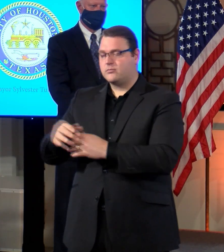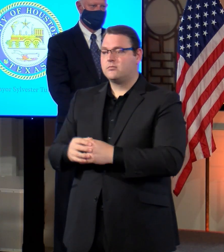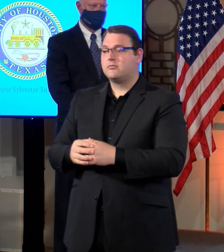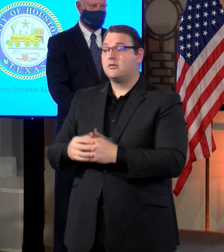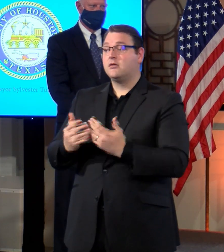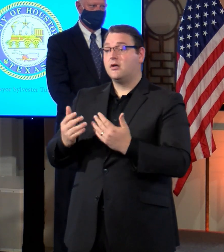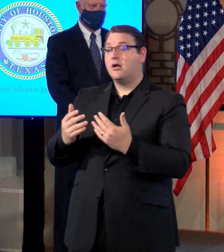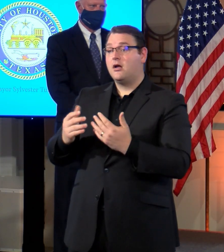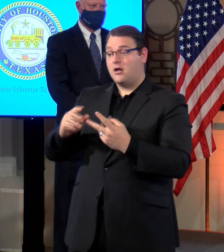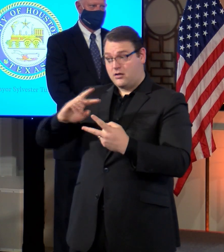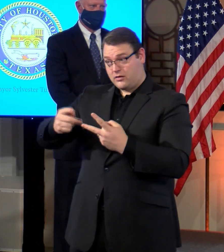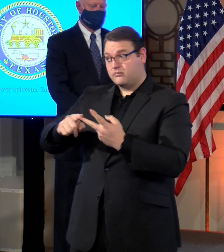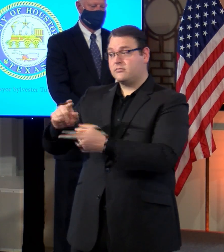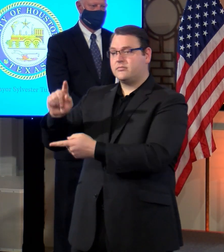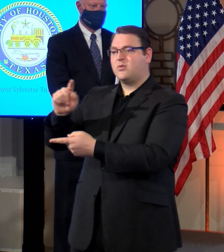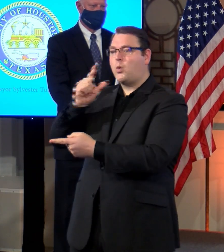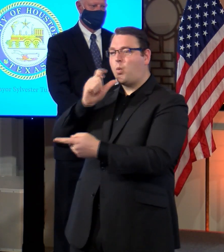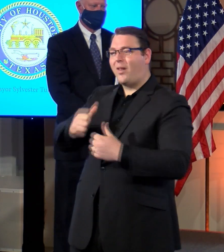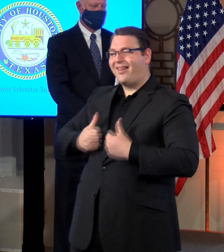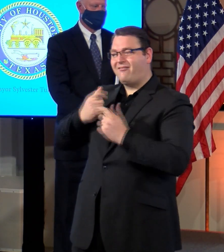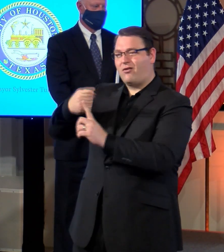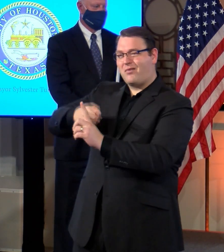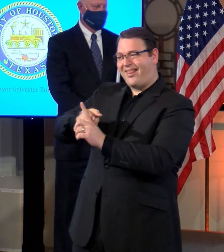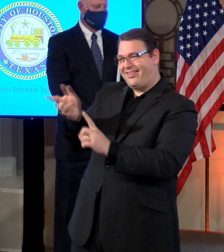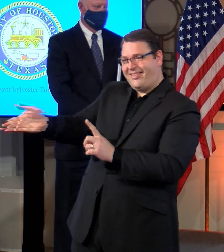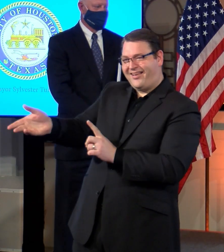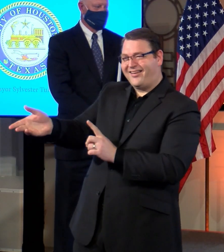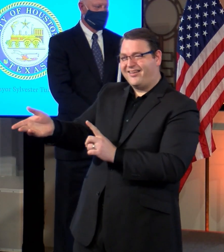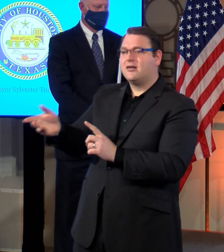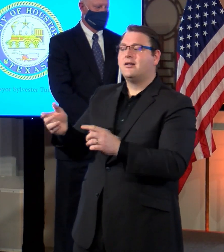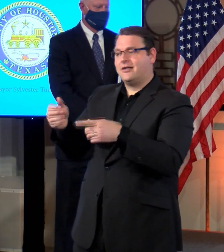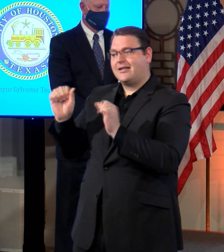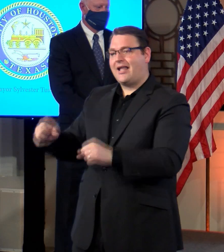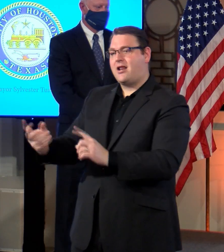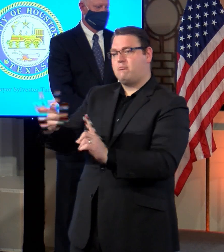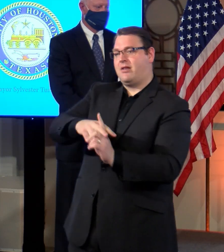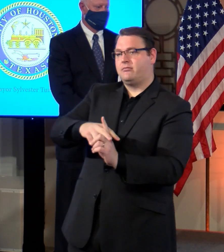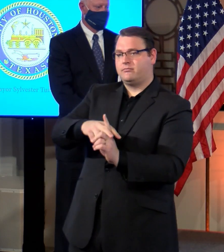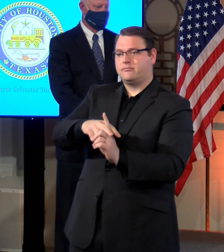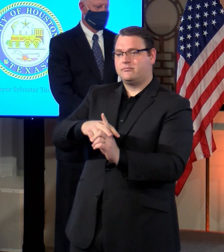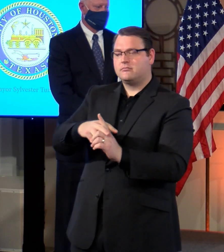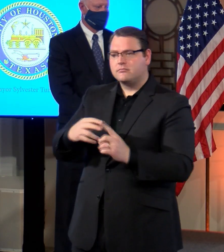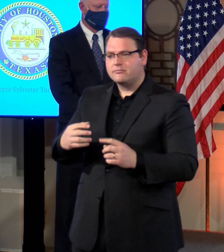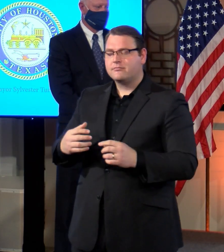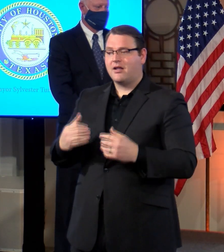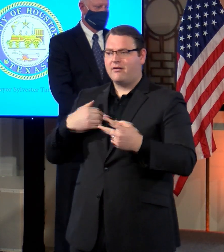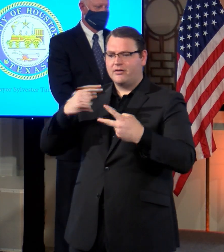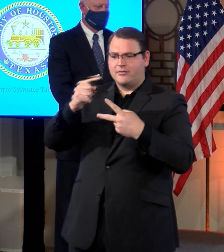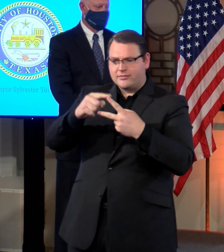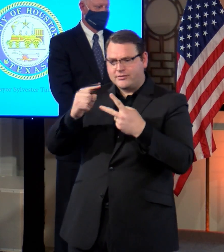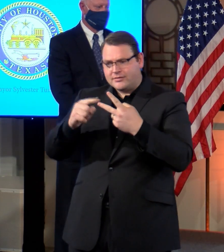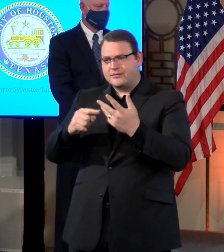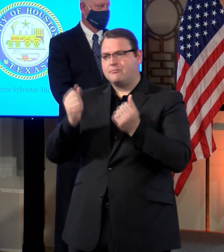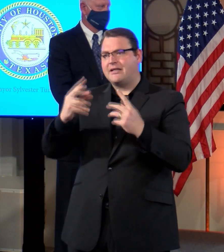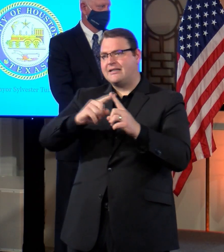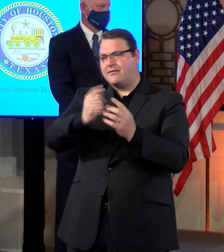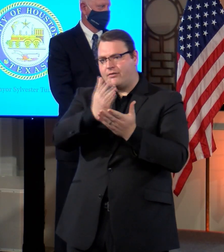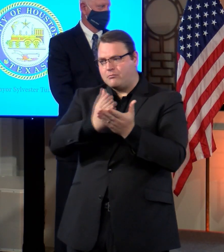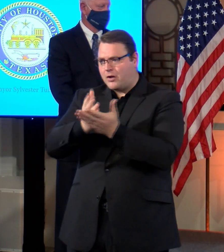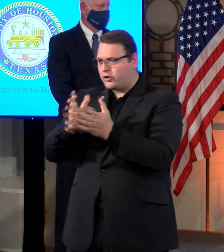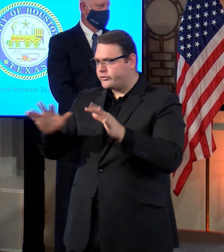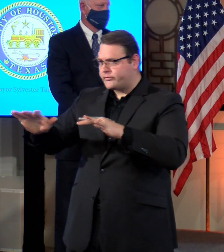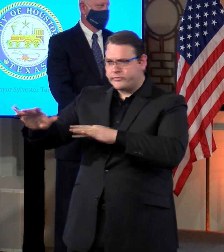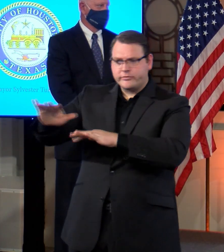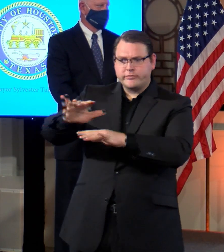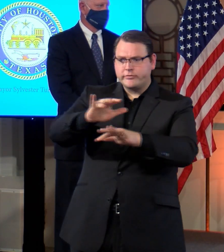able to apply. So while there are a lot of moving pieces, I assure the region, the council